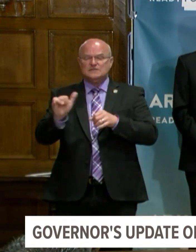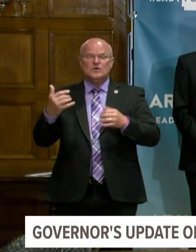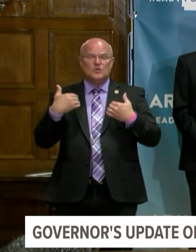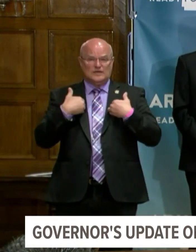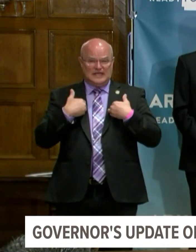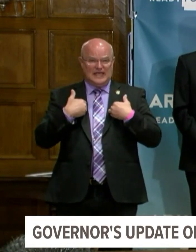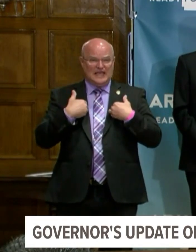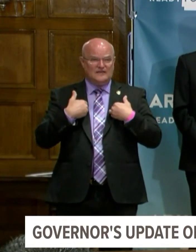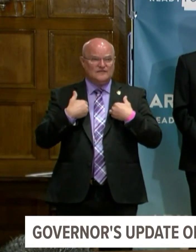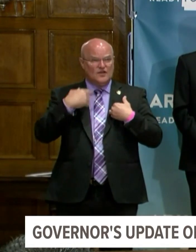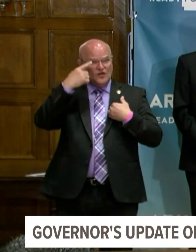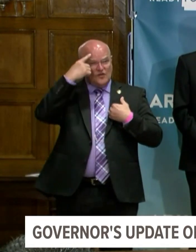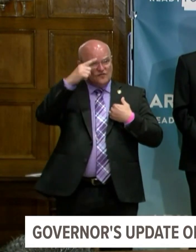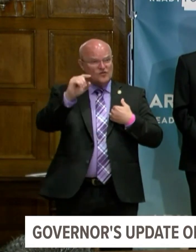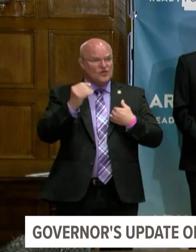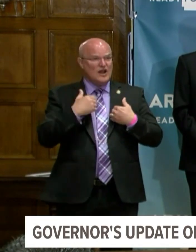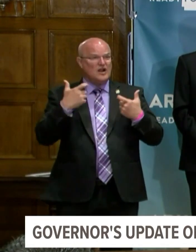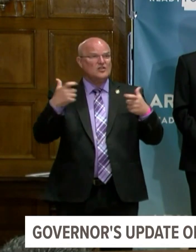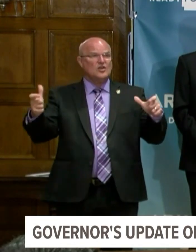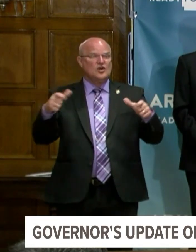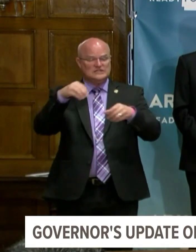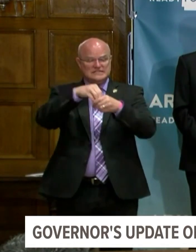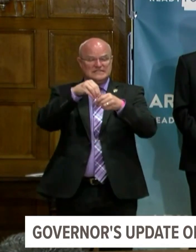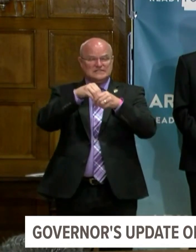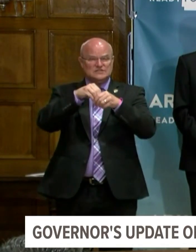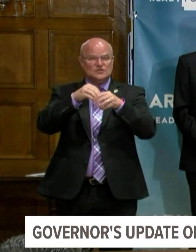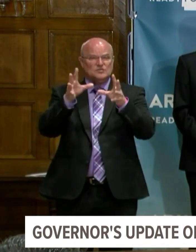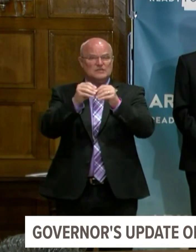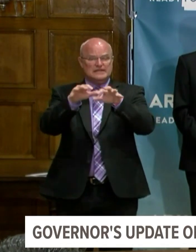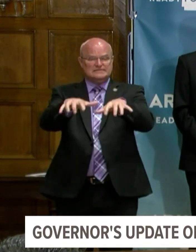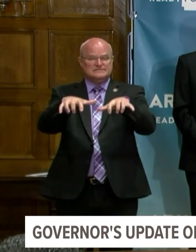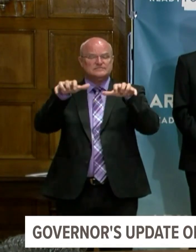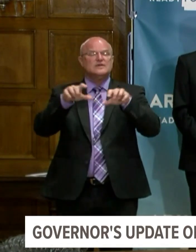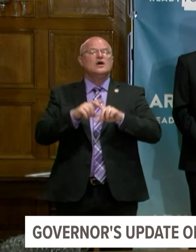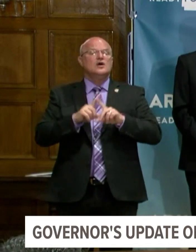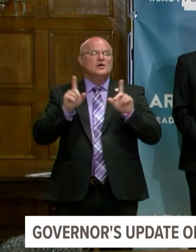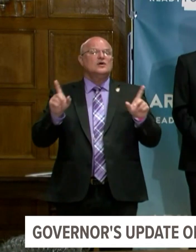what we have for our large indoor venues. But